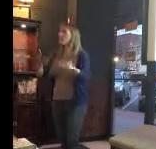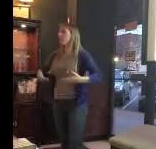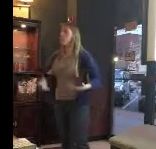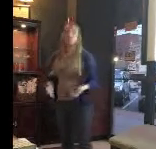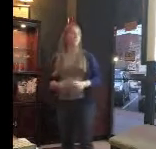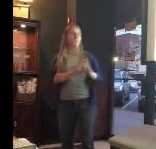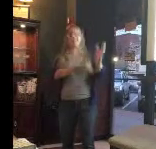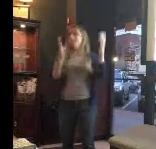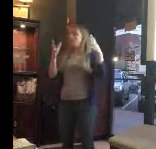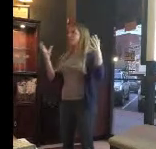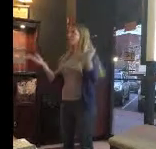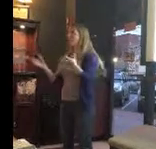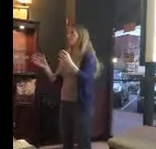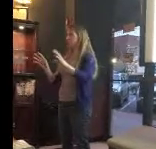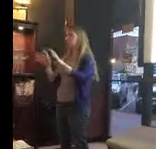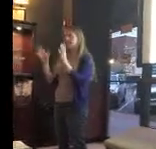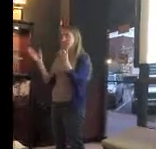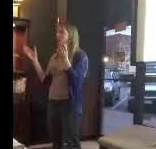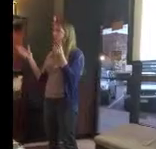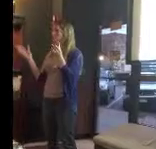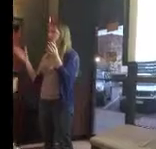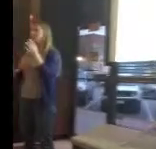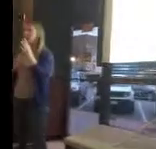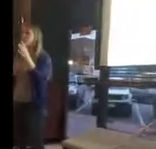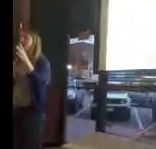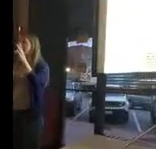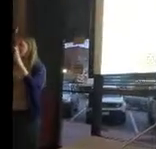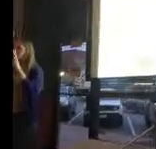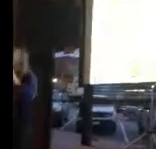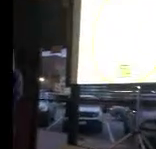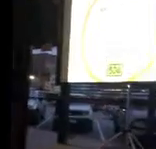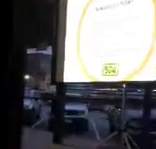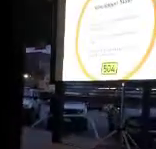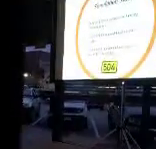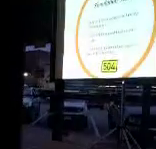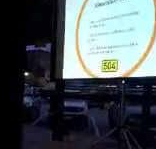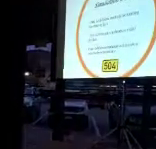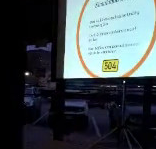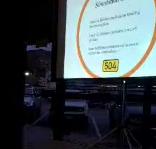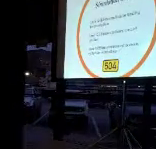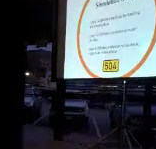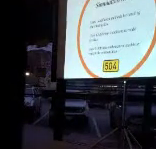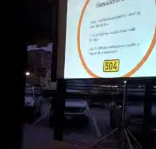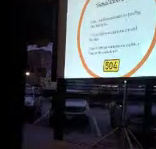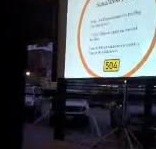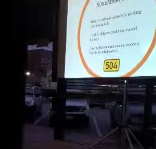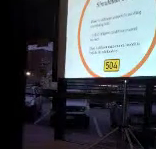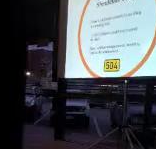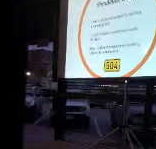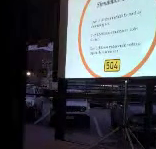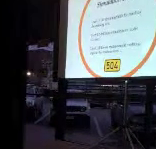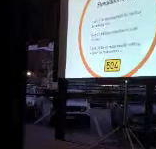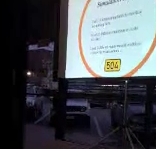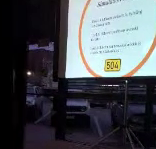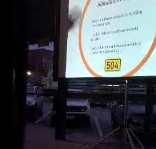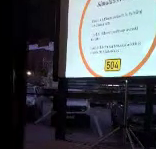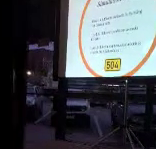bunch of numbers, and I didn't put those numbers here. Okay, it's pretty boring to look at a table that has, there were 3 models and 14 methods and a whole bunch